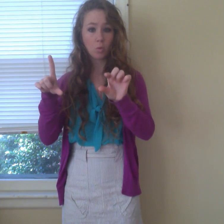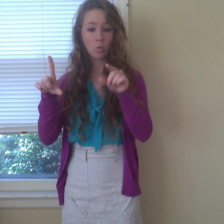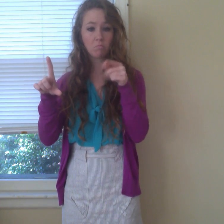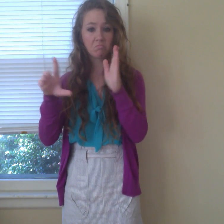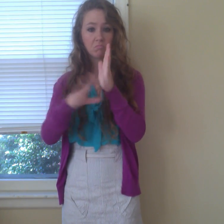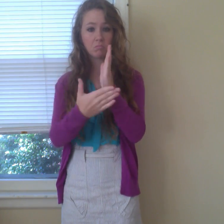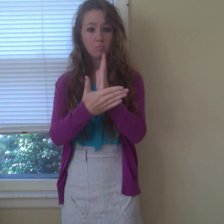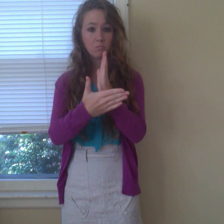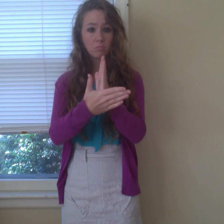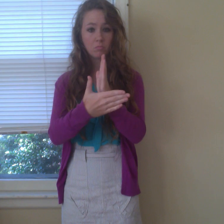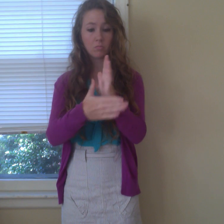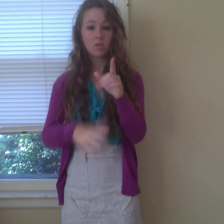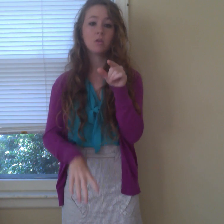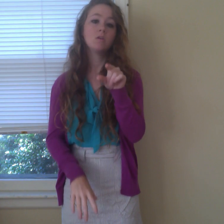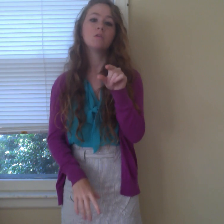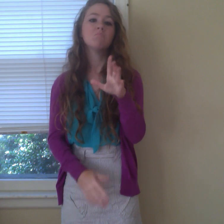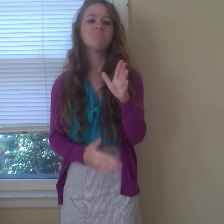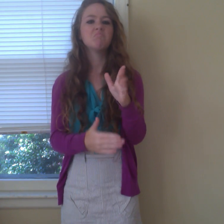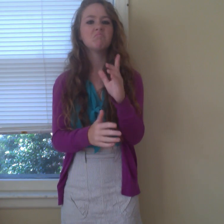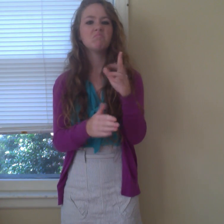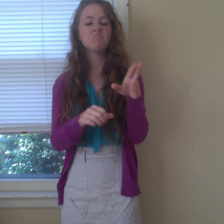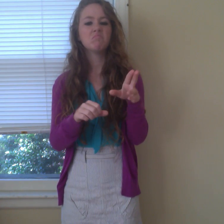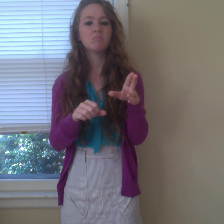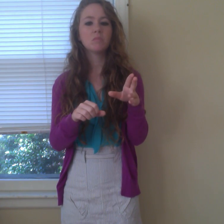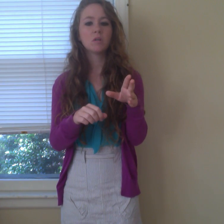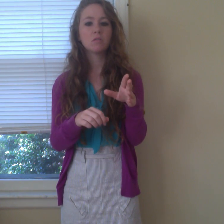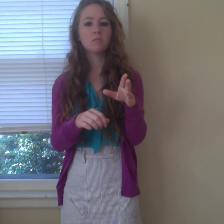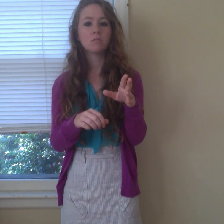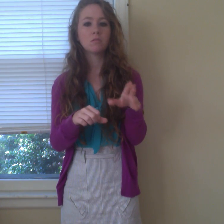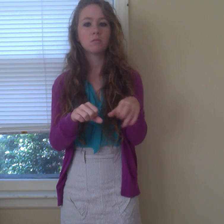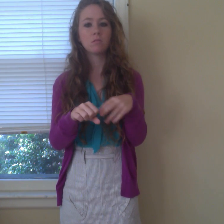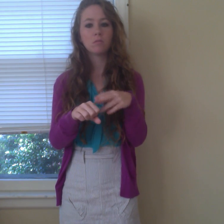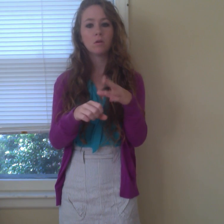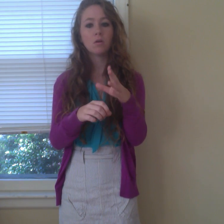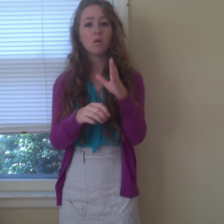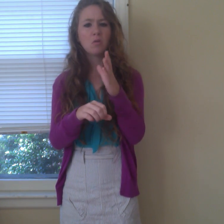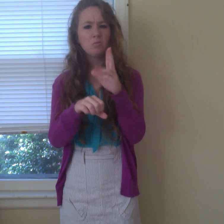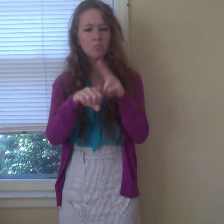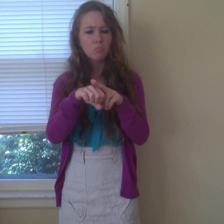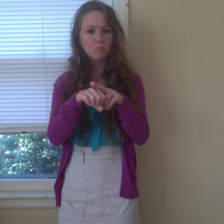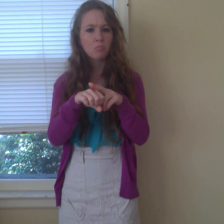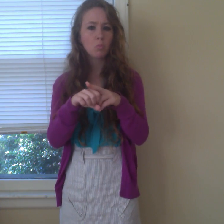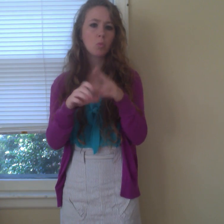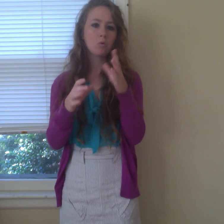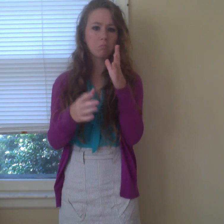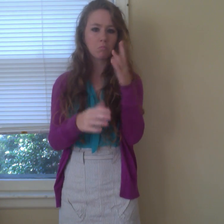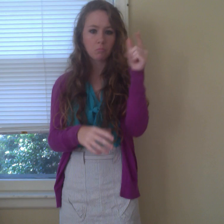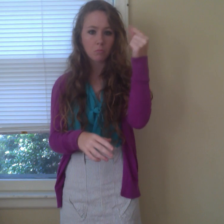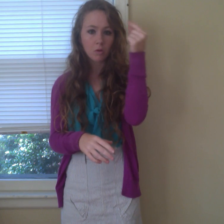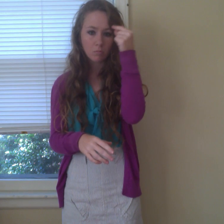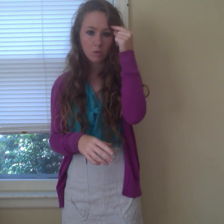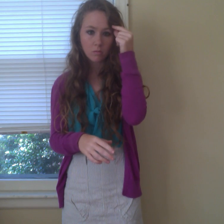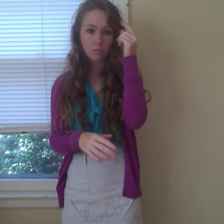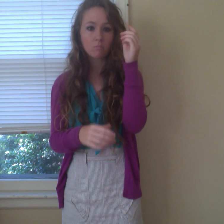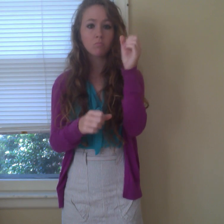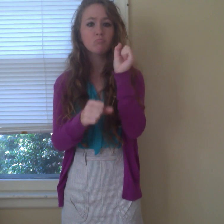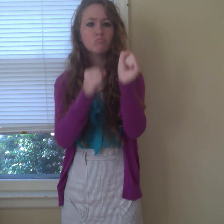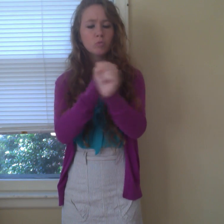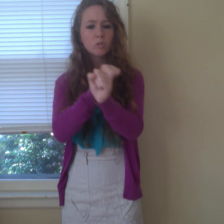be found the type of government limited to its proper role of protecting the rights of the people. That's where the Constitution of the United